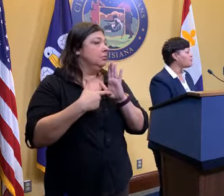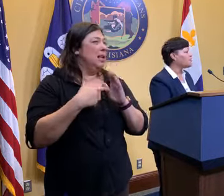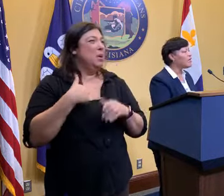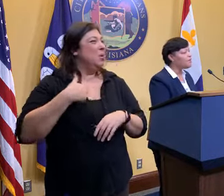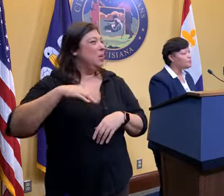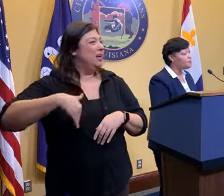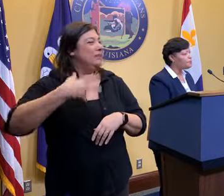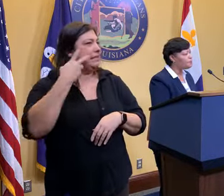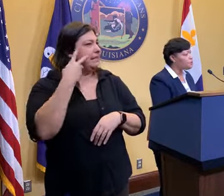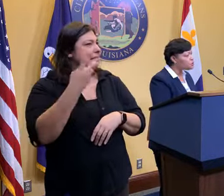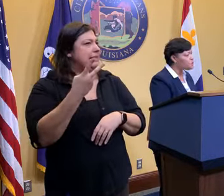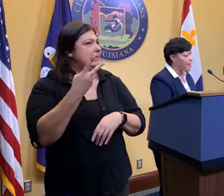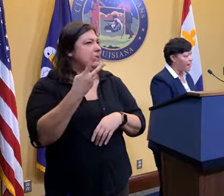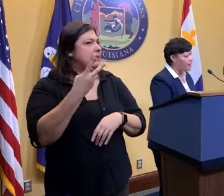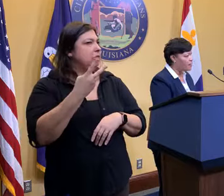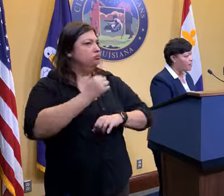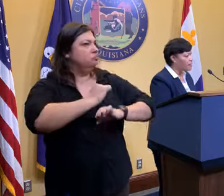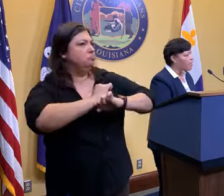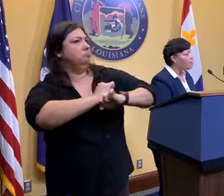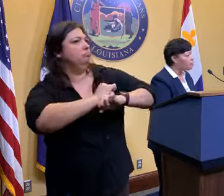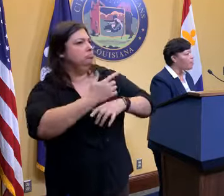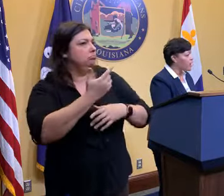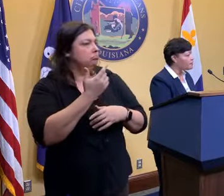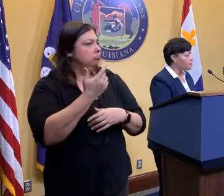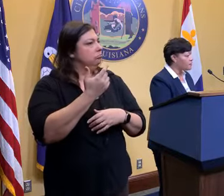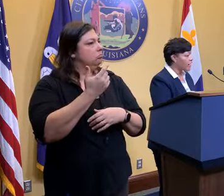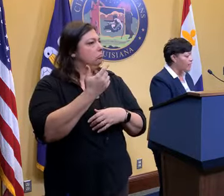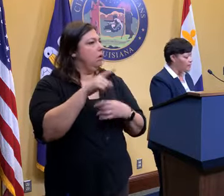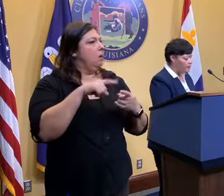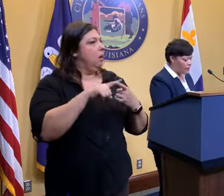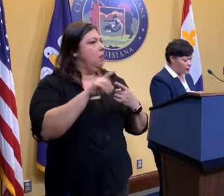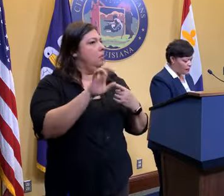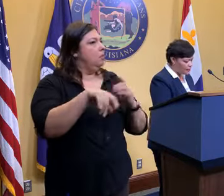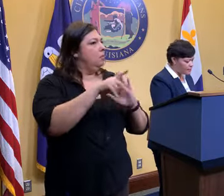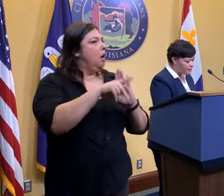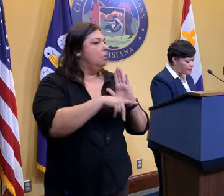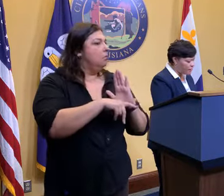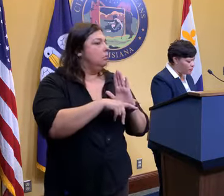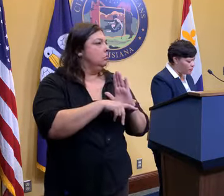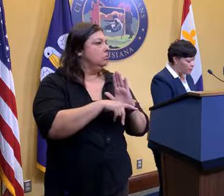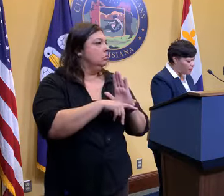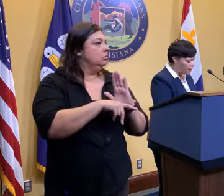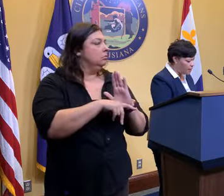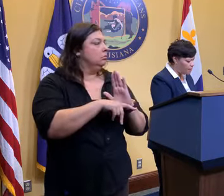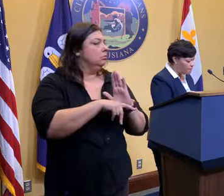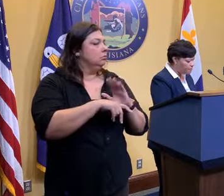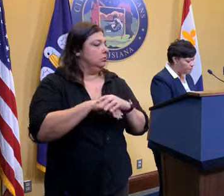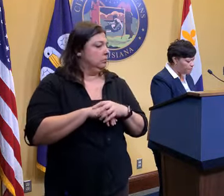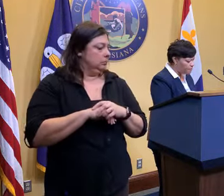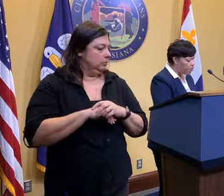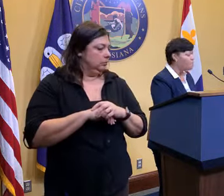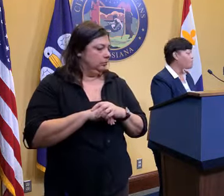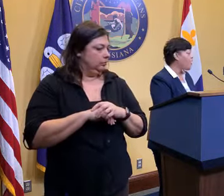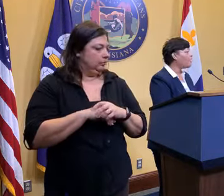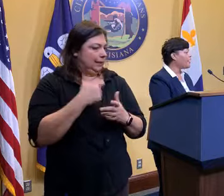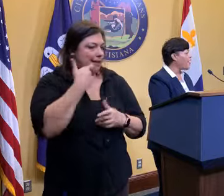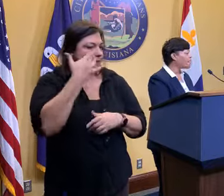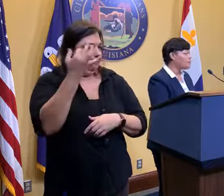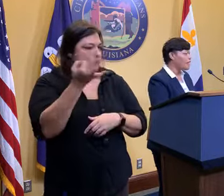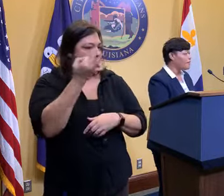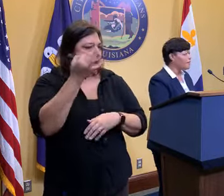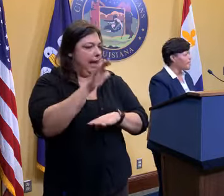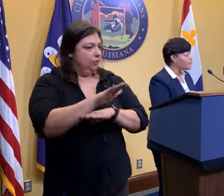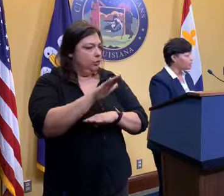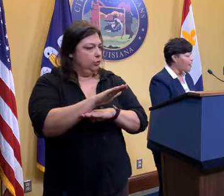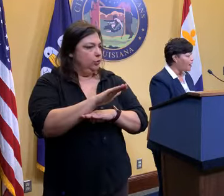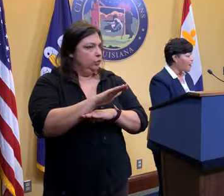really seen any pushback in regards to that. And I did that on Friday afternoon,